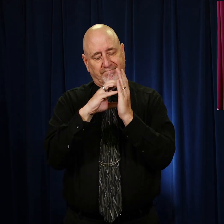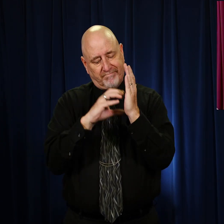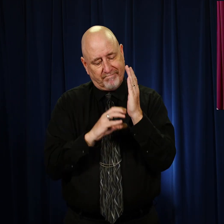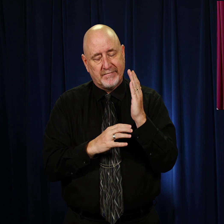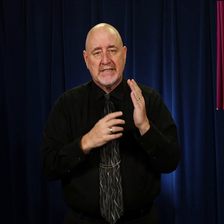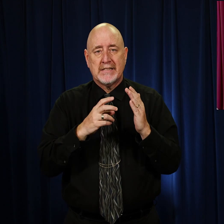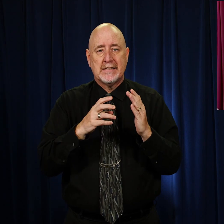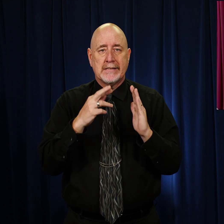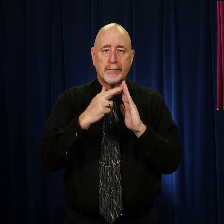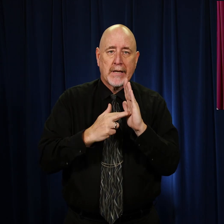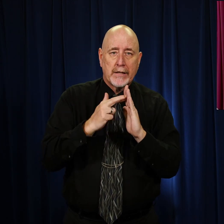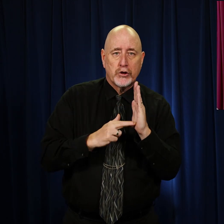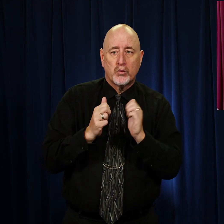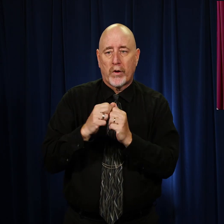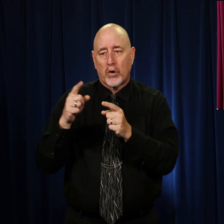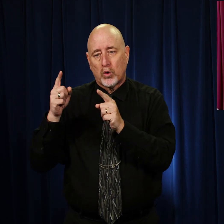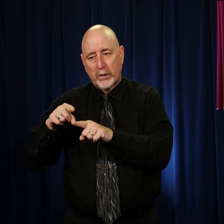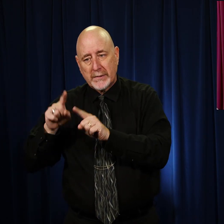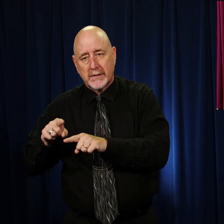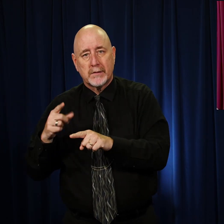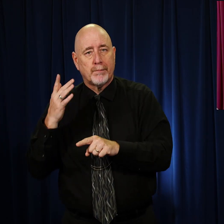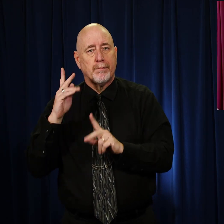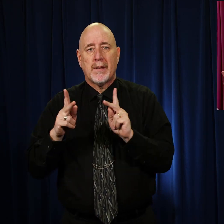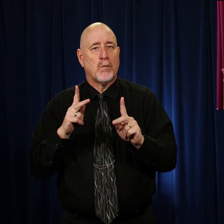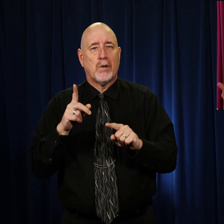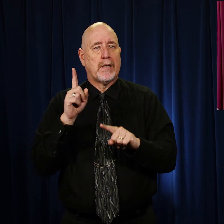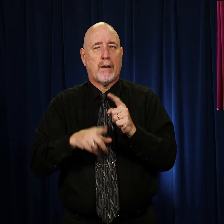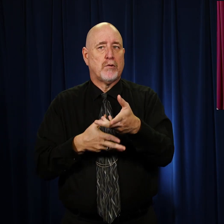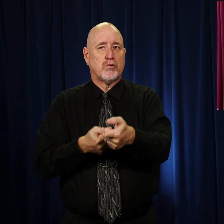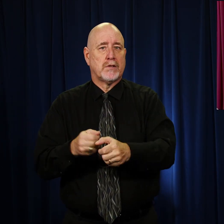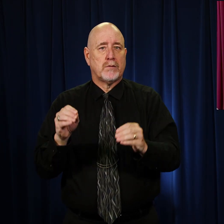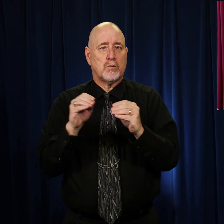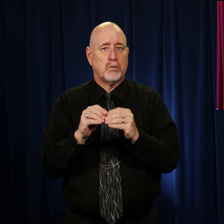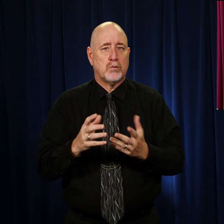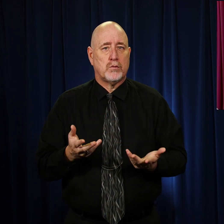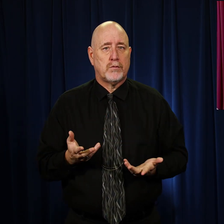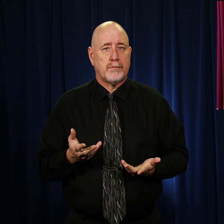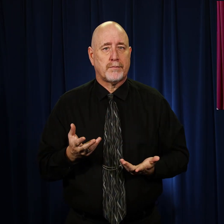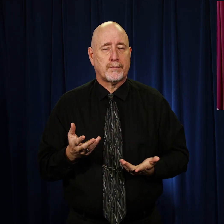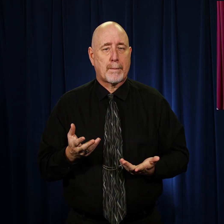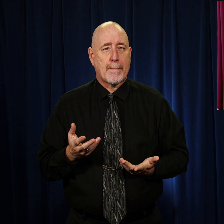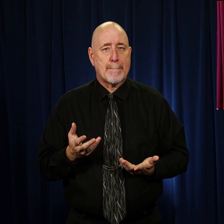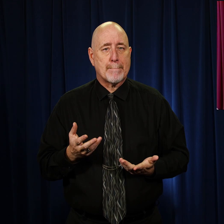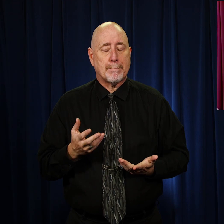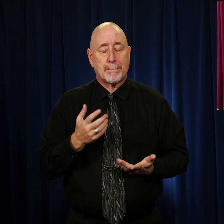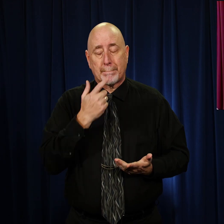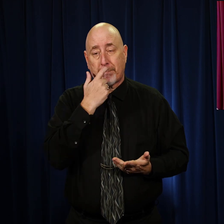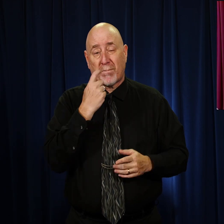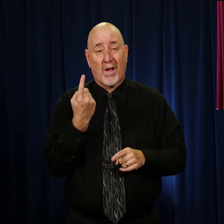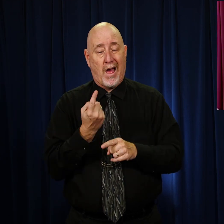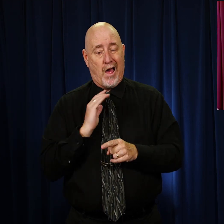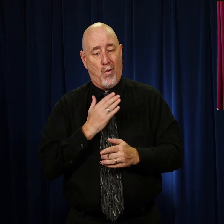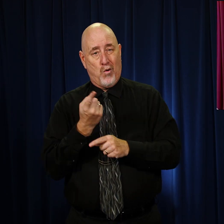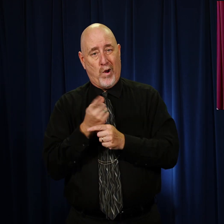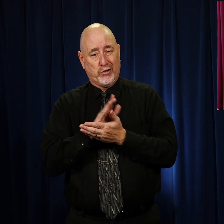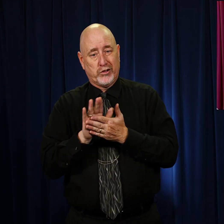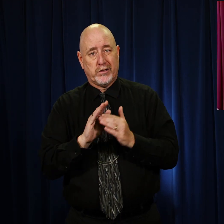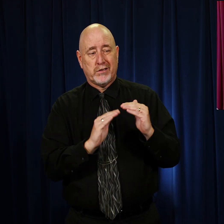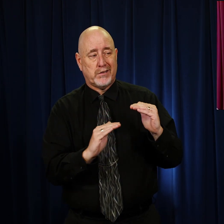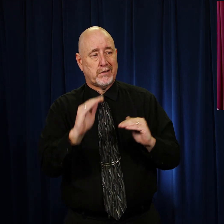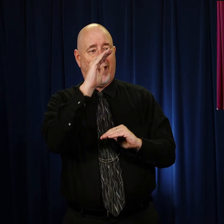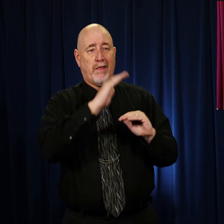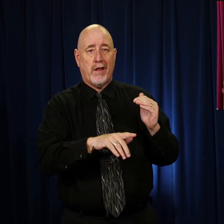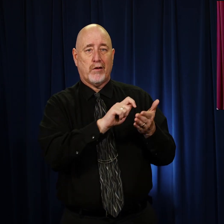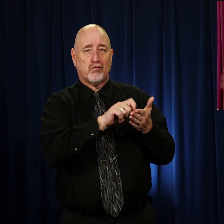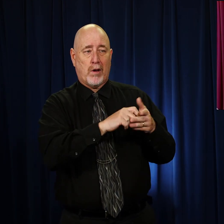stipulations that go along with the agreements because people cannot be trusted. Our righteousness needs to surpass that